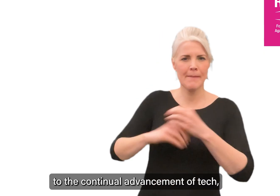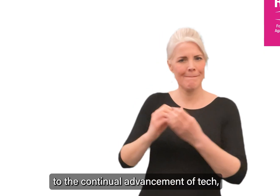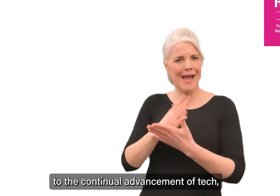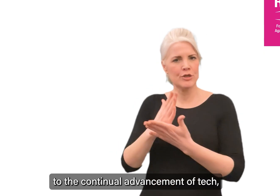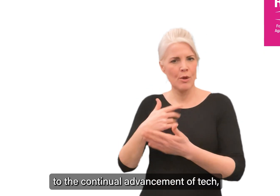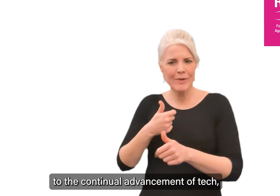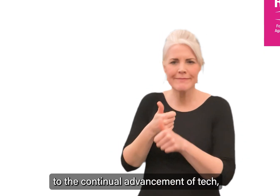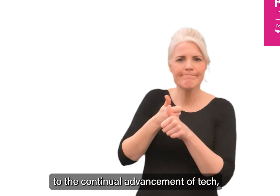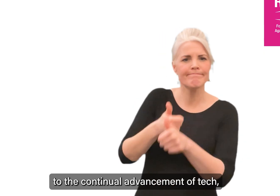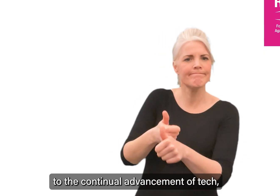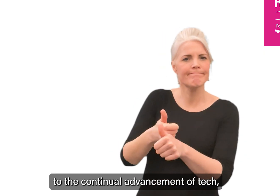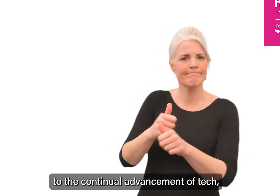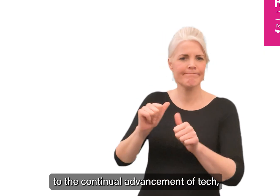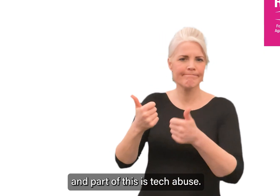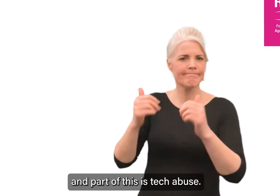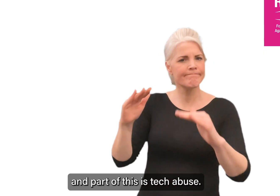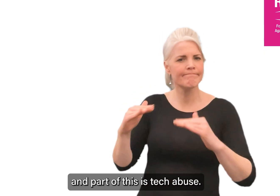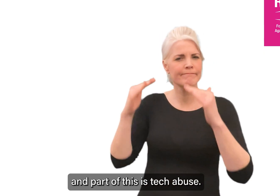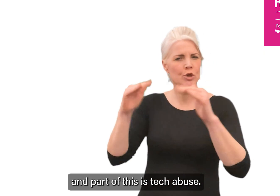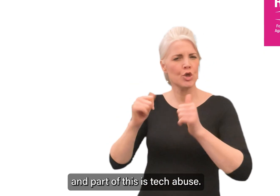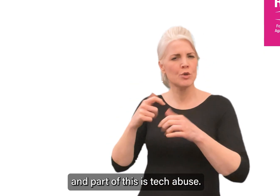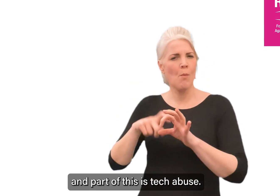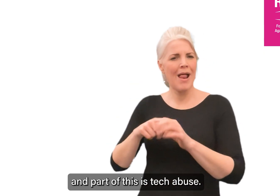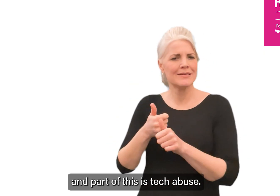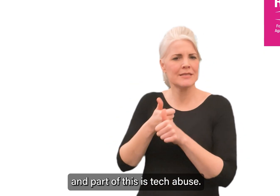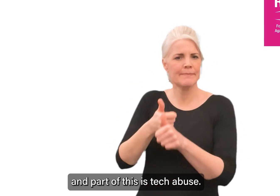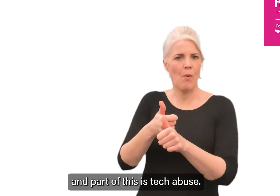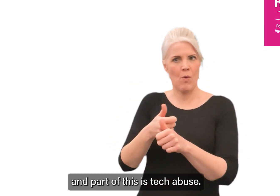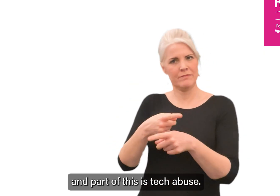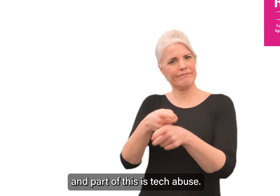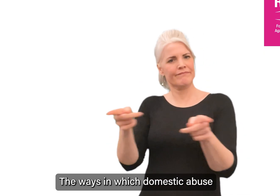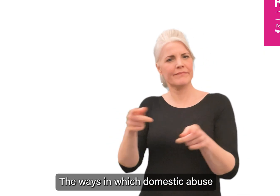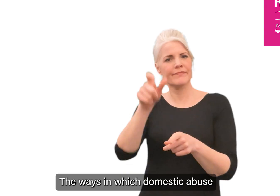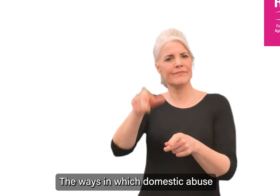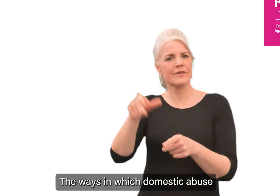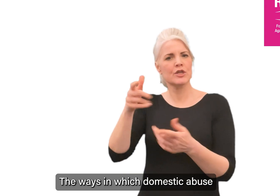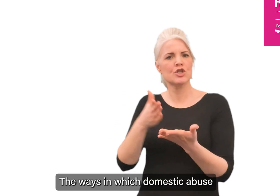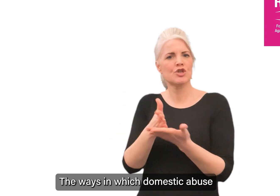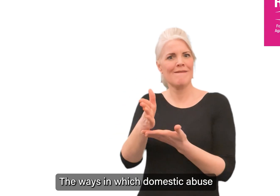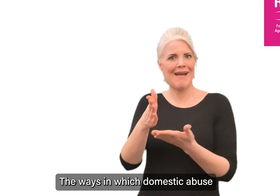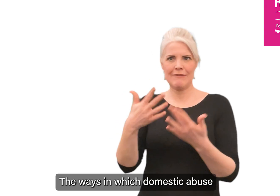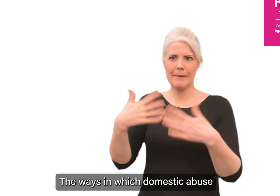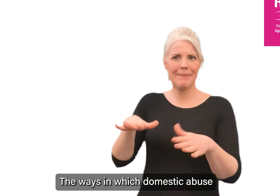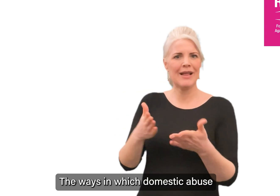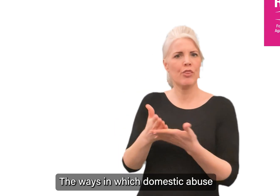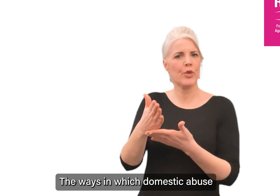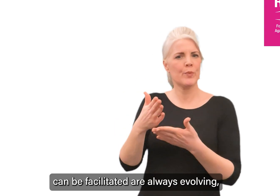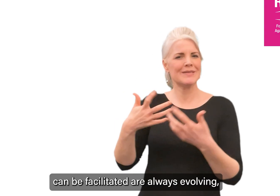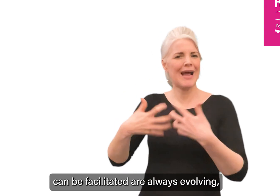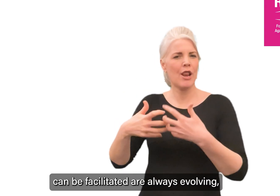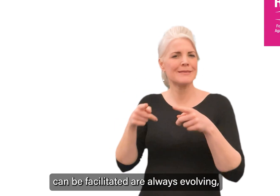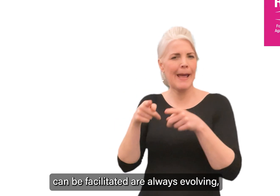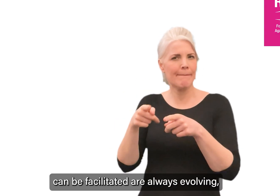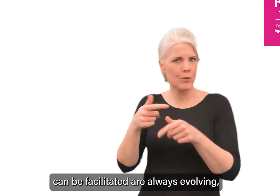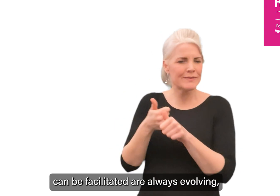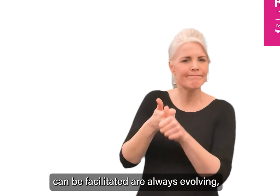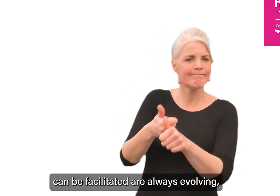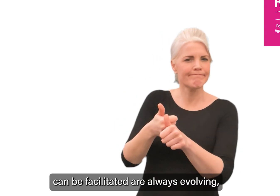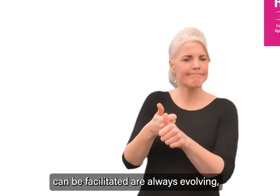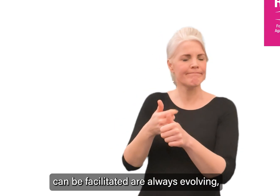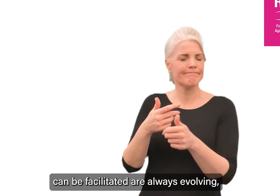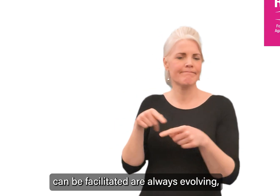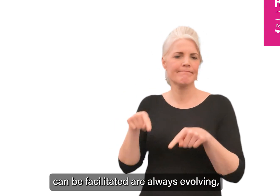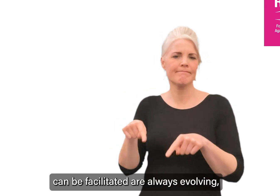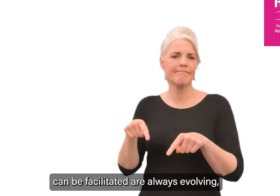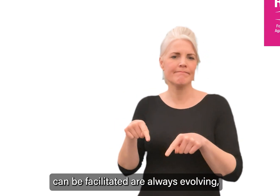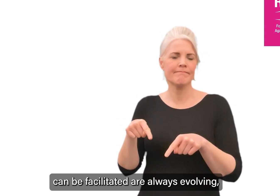continual advancement of tech. And part of this is tech abuse. The ways in which domestic abuse can be facilitated